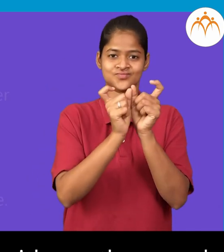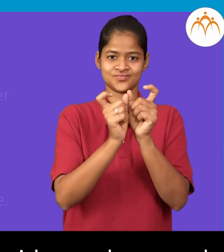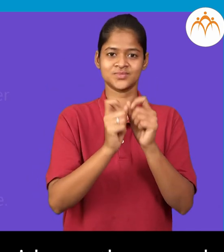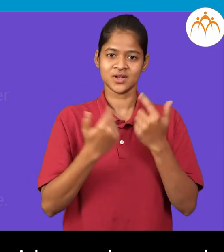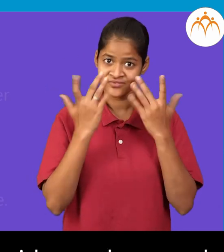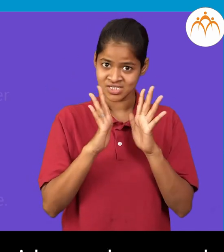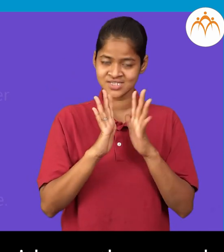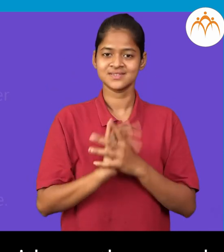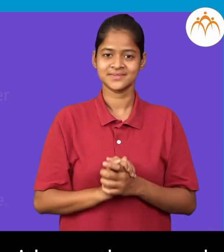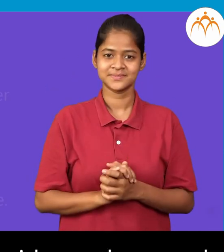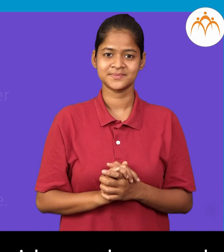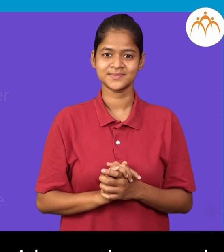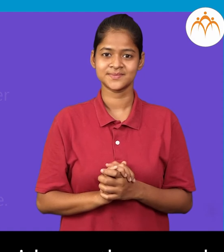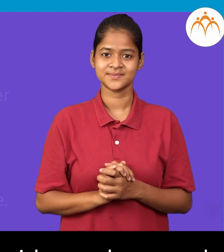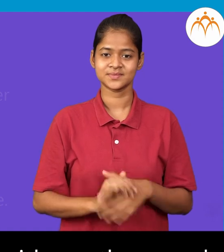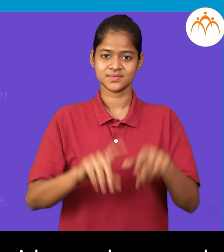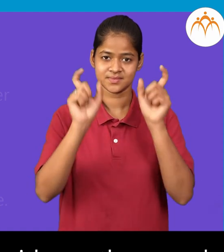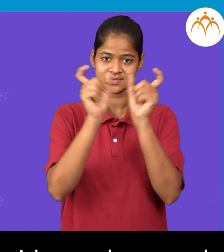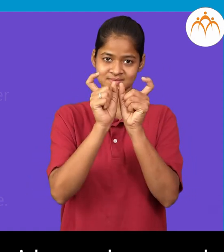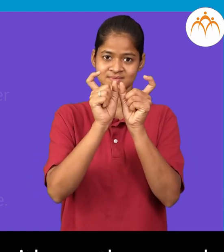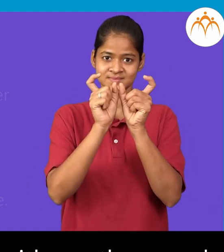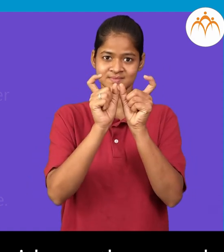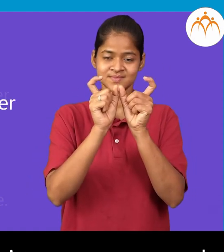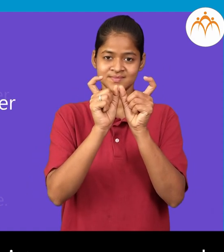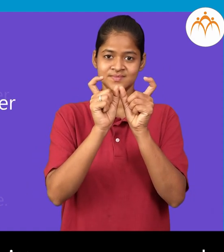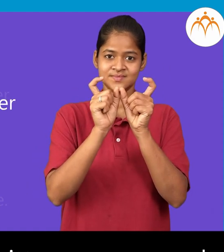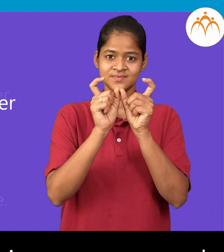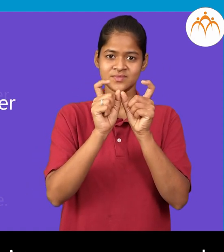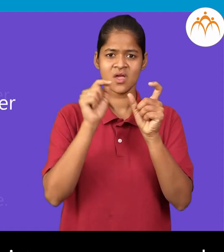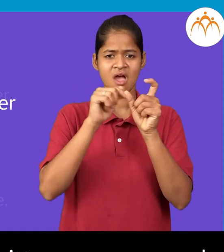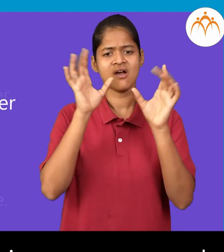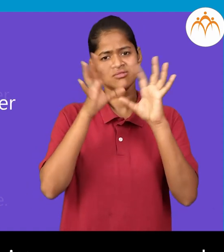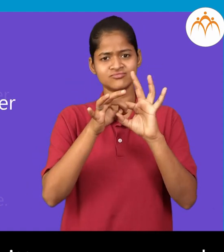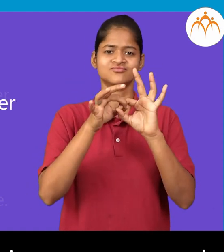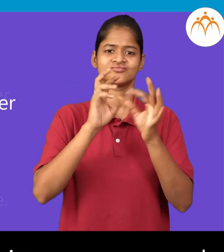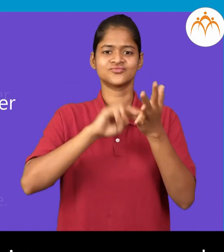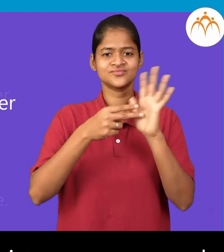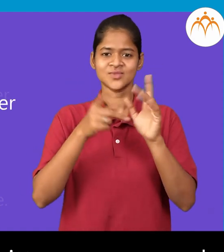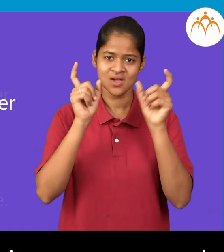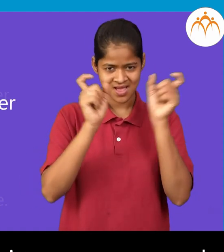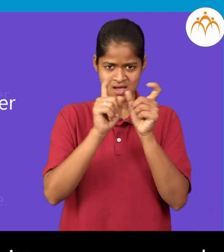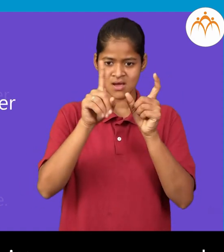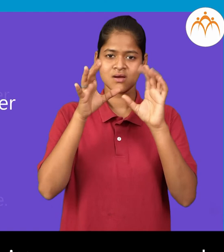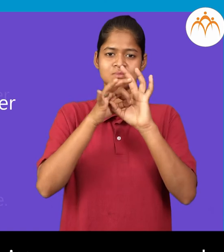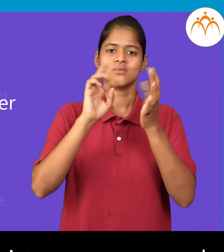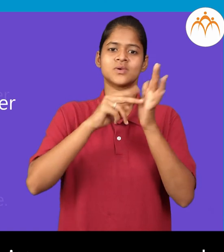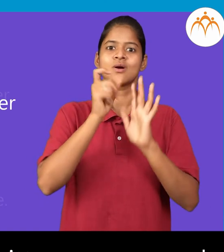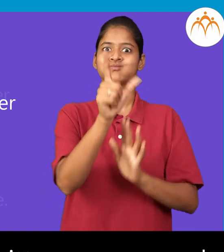is combined with another word. Combined words are written as one